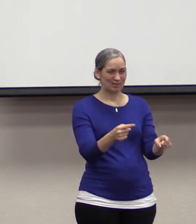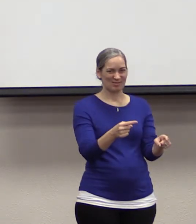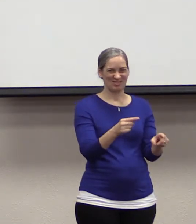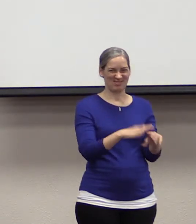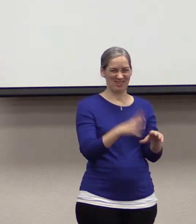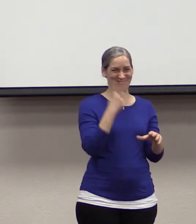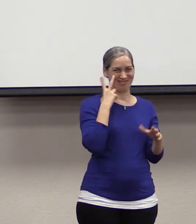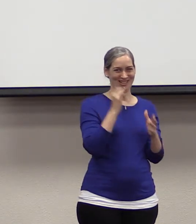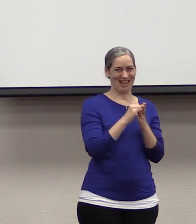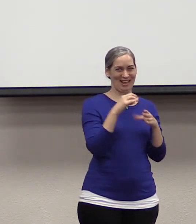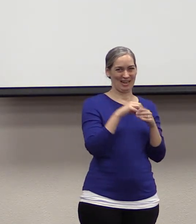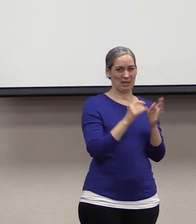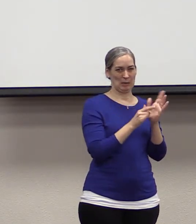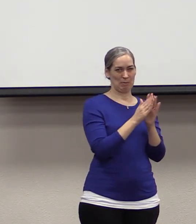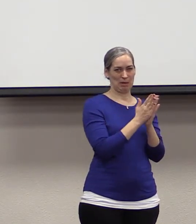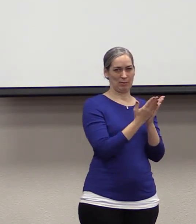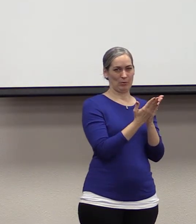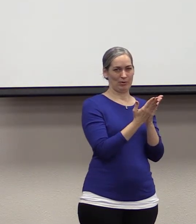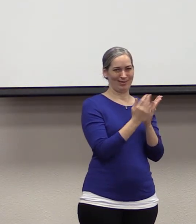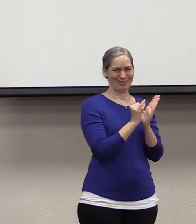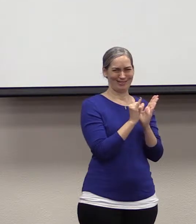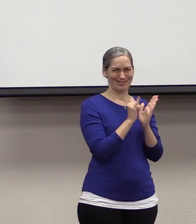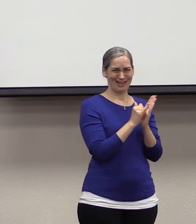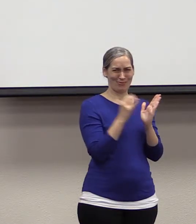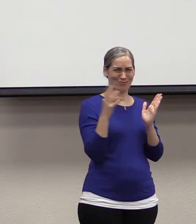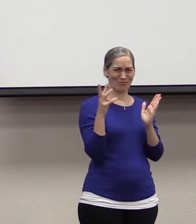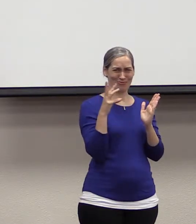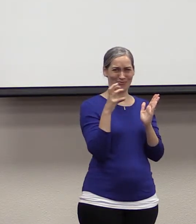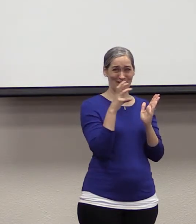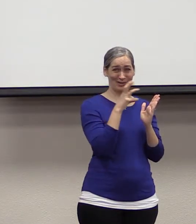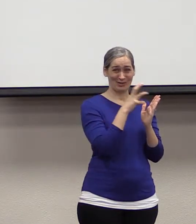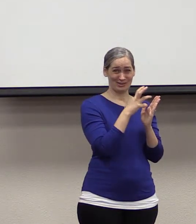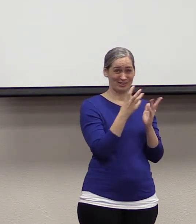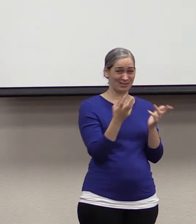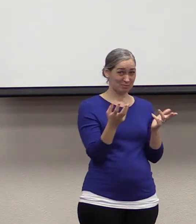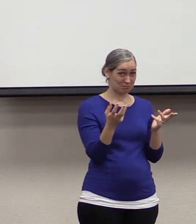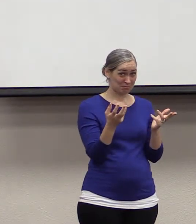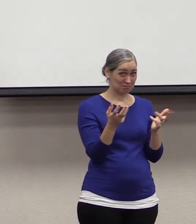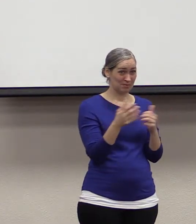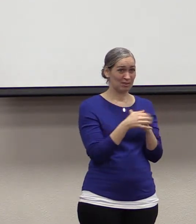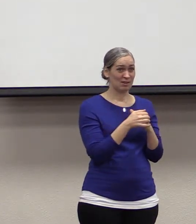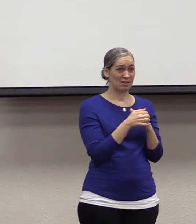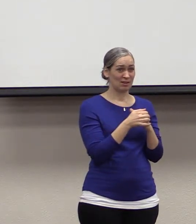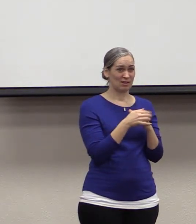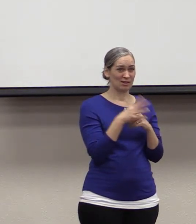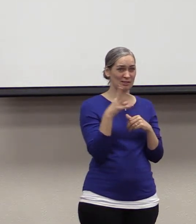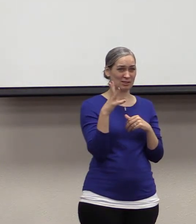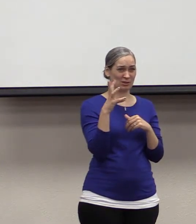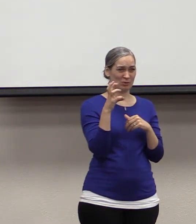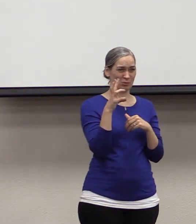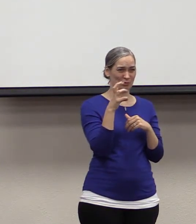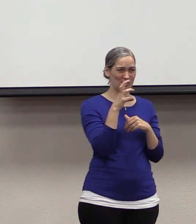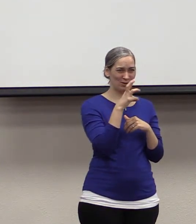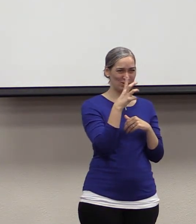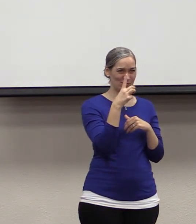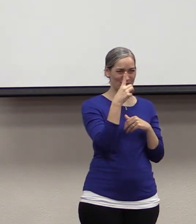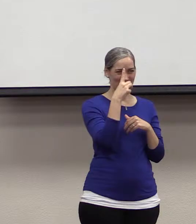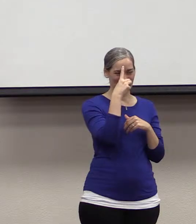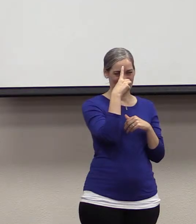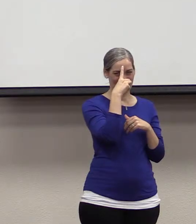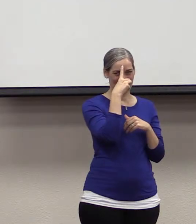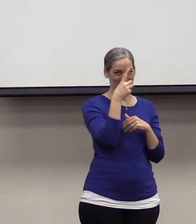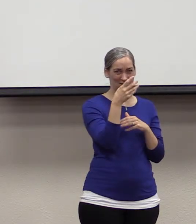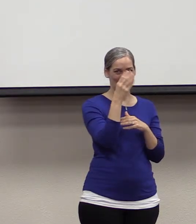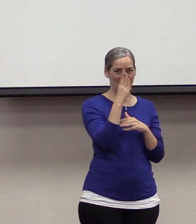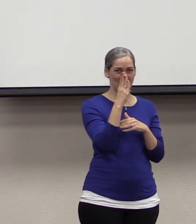book. And I gotta ask, is that weird to acknowledge, to think of? Is it weird to think